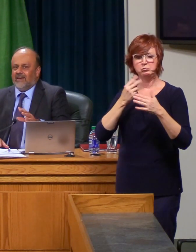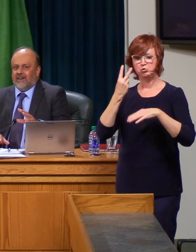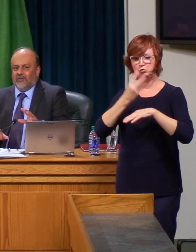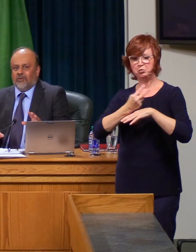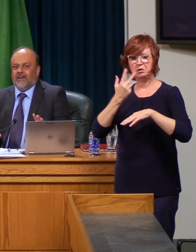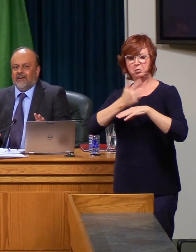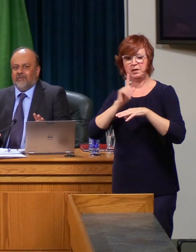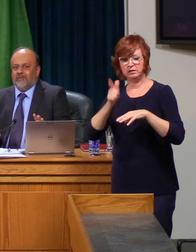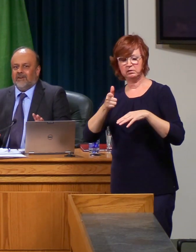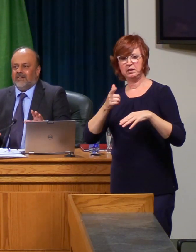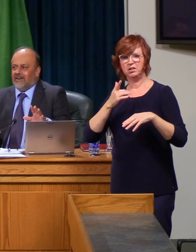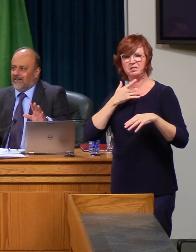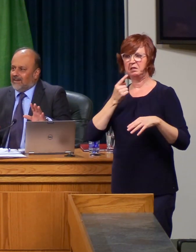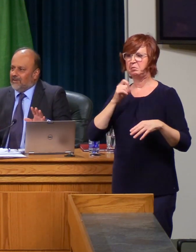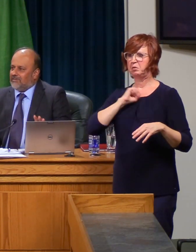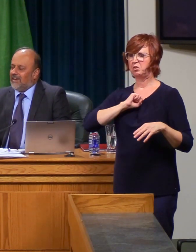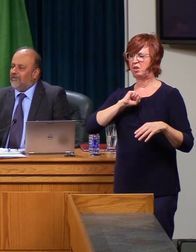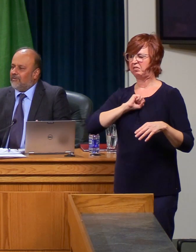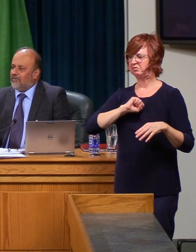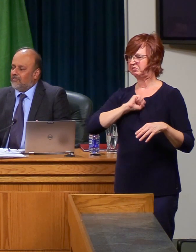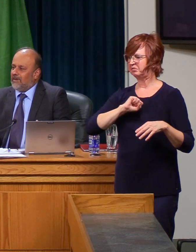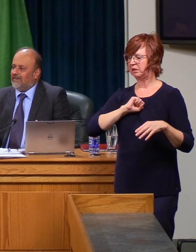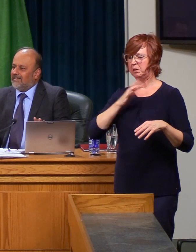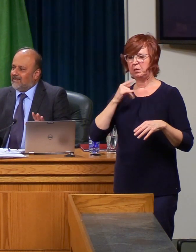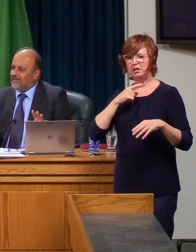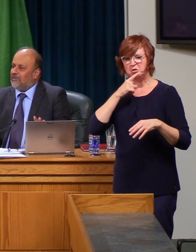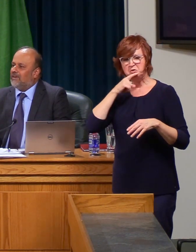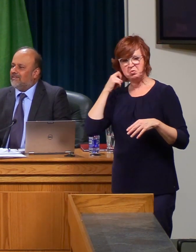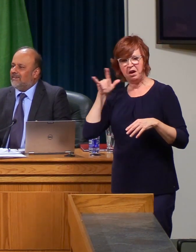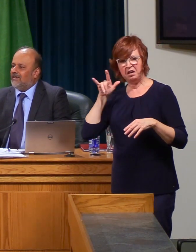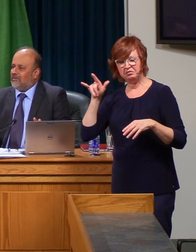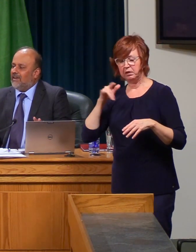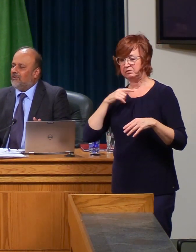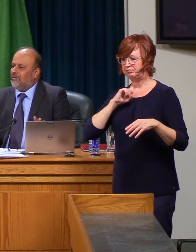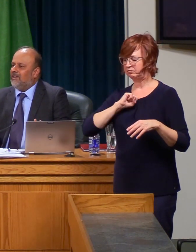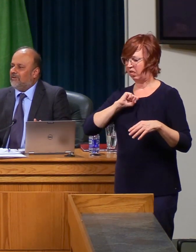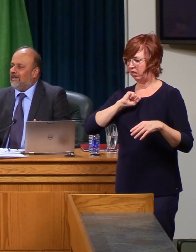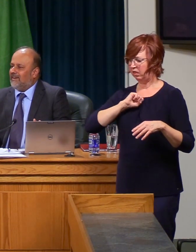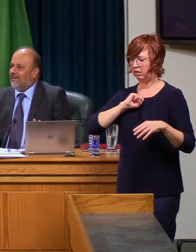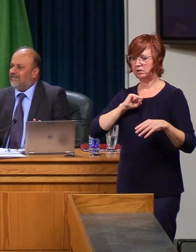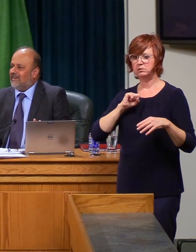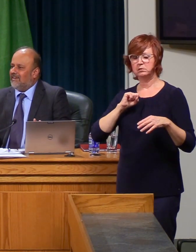COVID-19? If you don't have fever and you stay home 2 weeks, there's no concern. You really